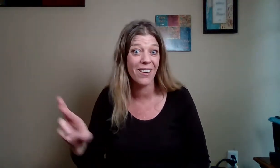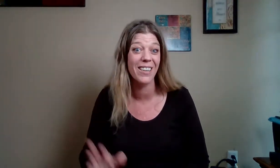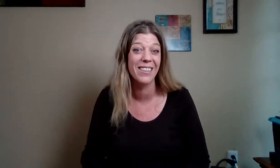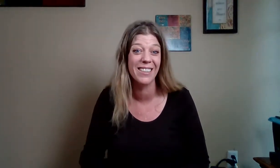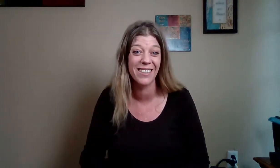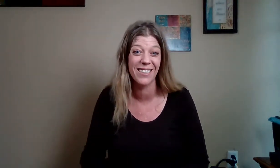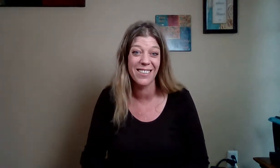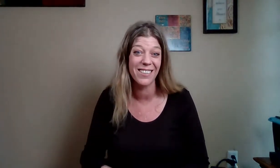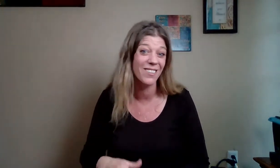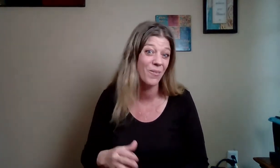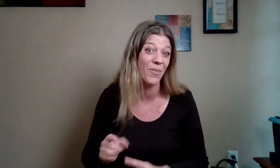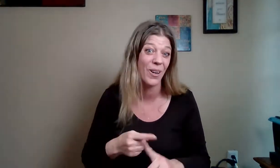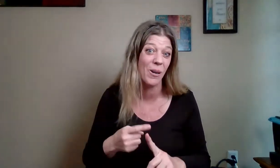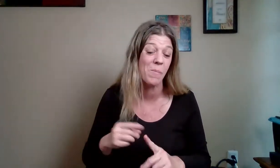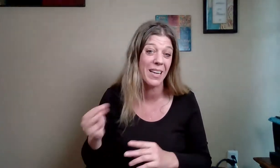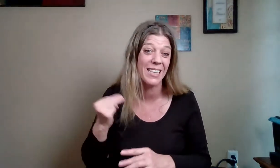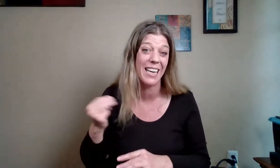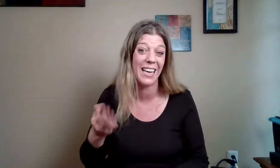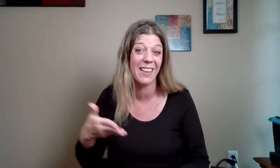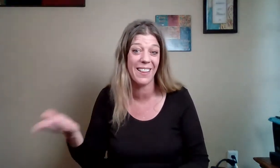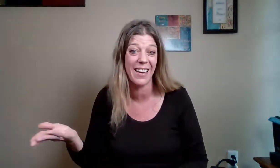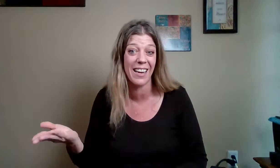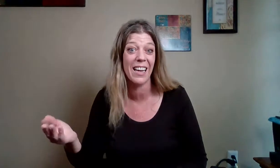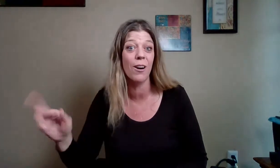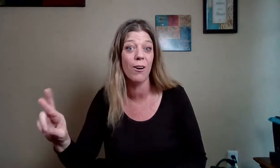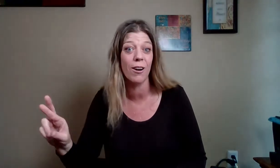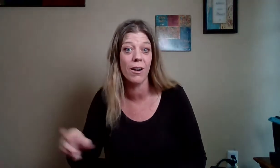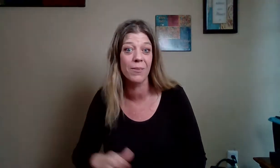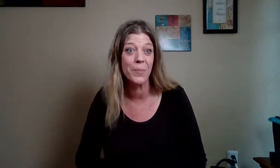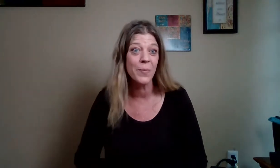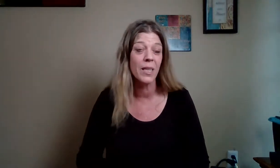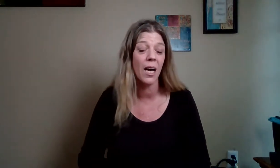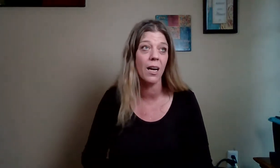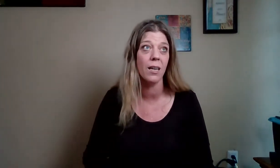Thinger. From Monday, thinger.